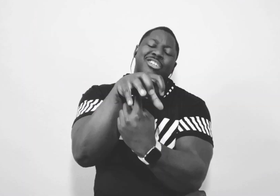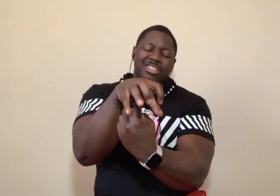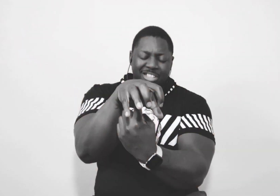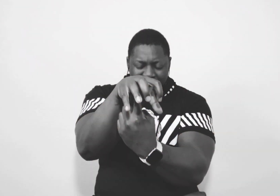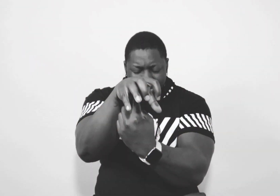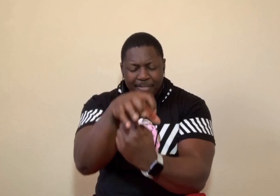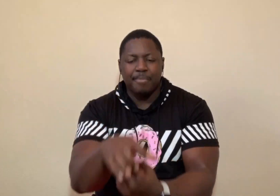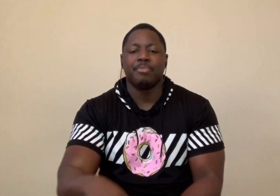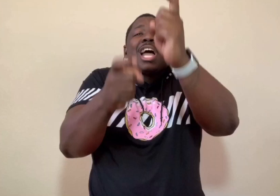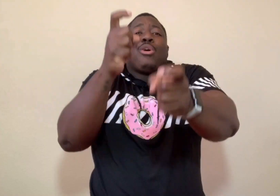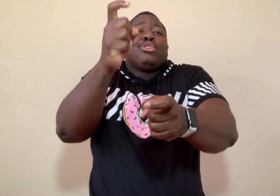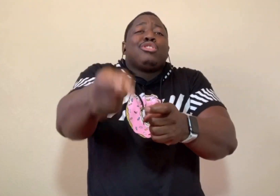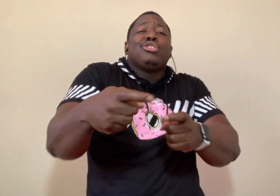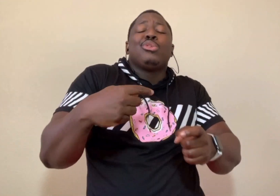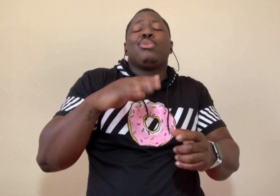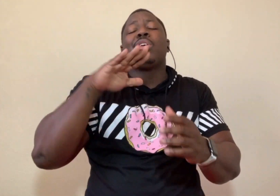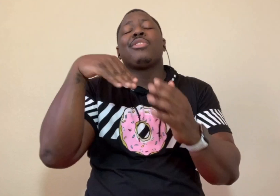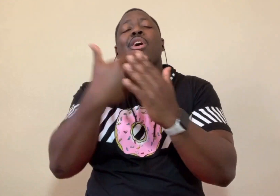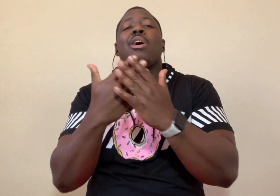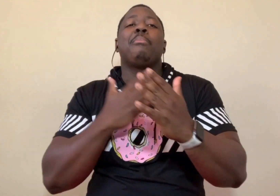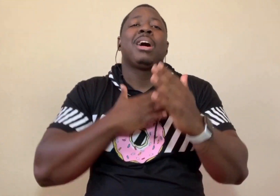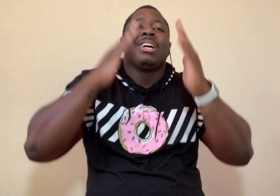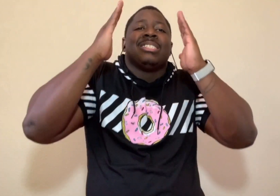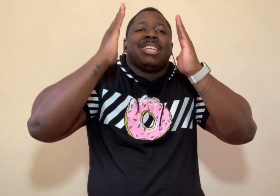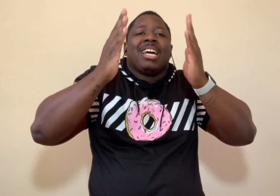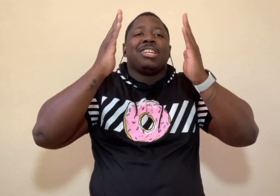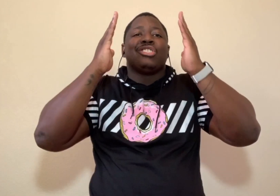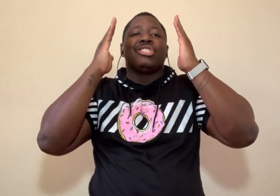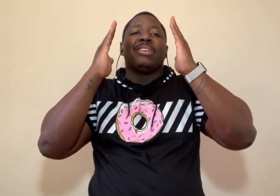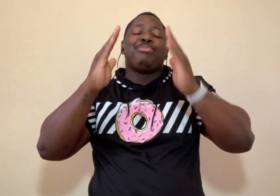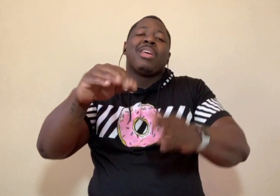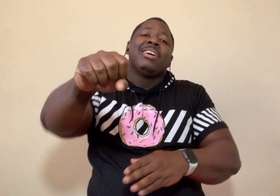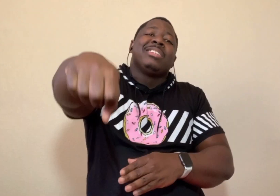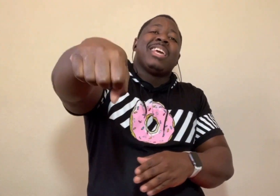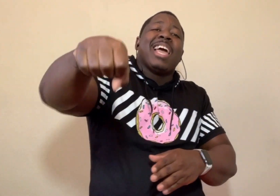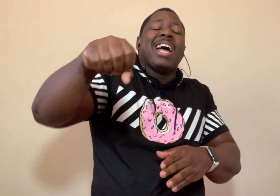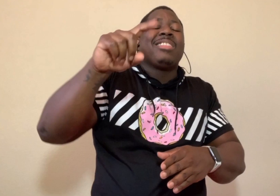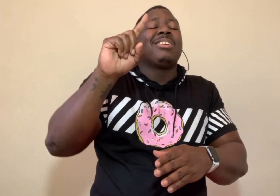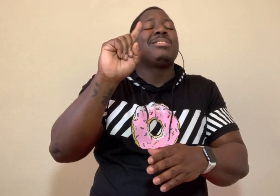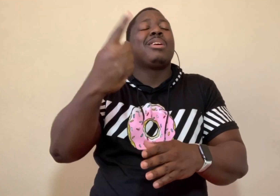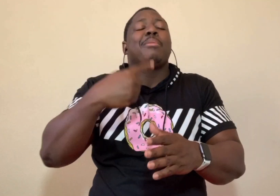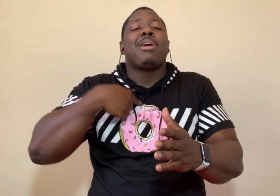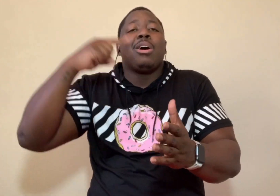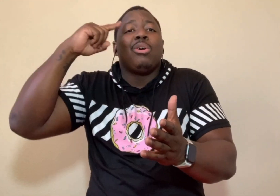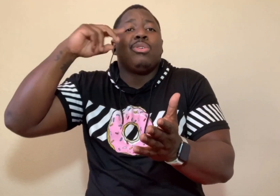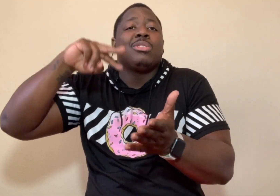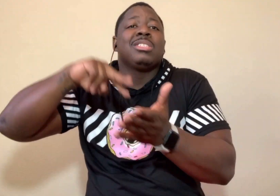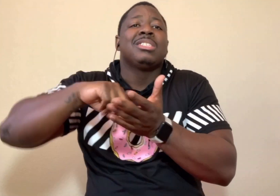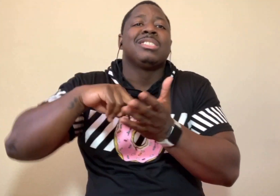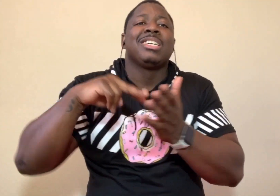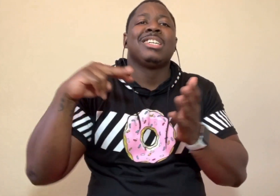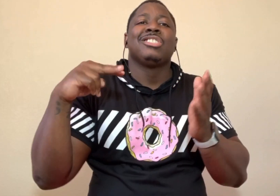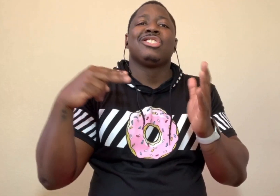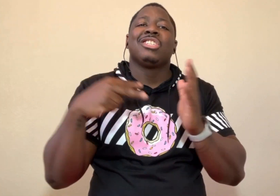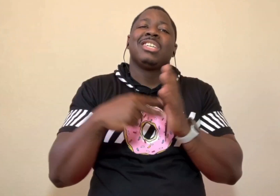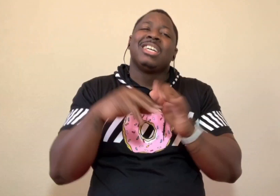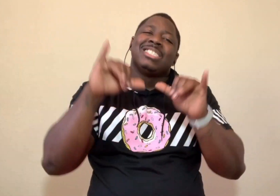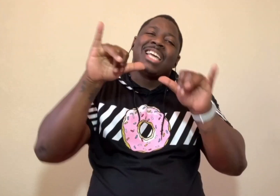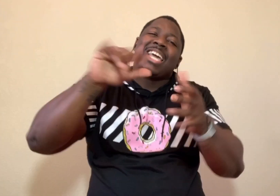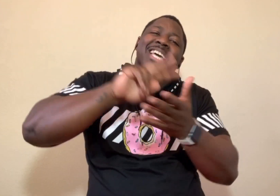killer. Shower you with all my attention. Yeah, these are my only intentions. Stay in